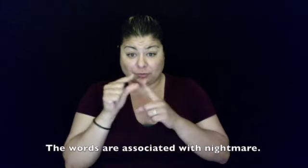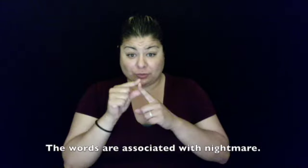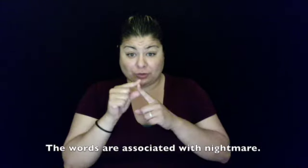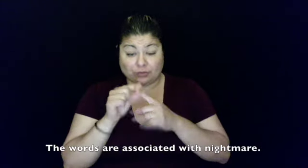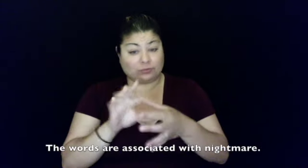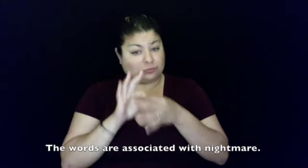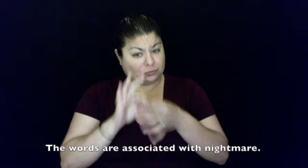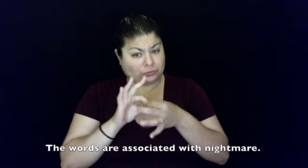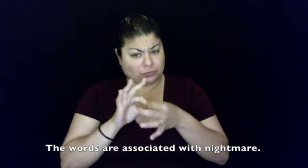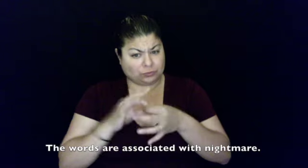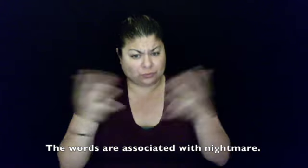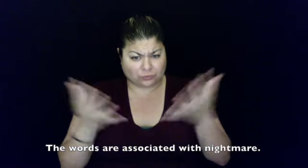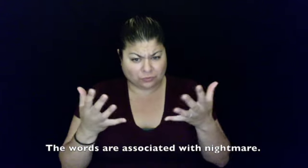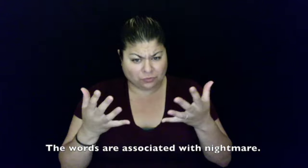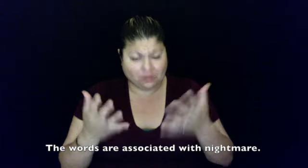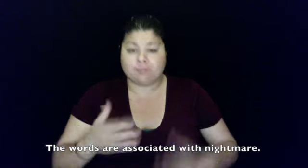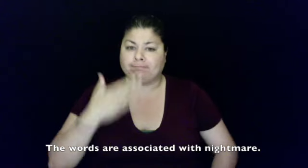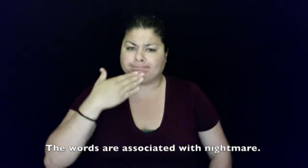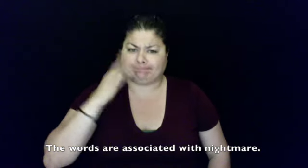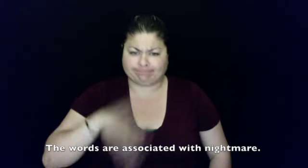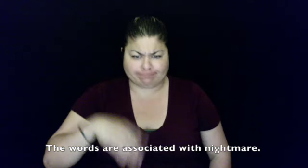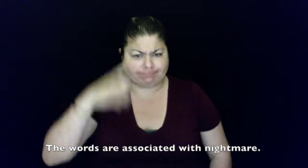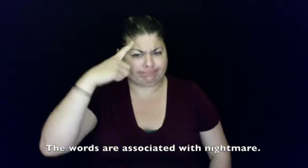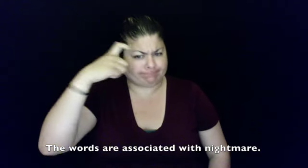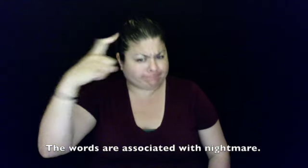These words are associated with nightmare.